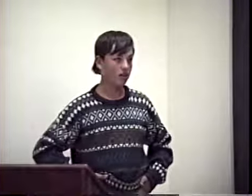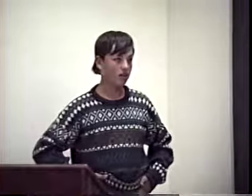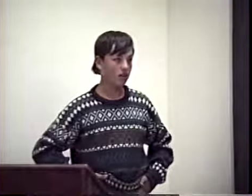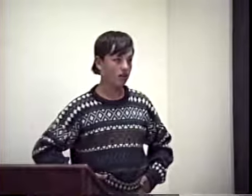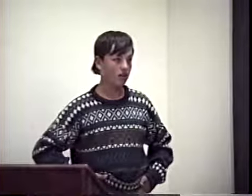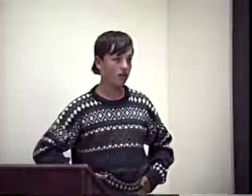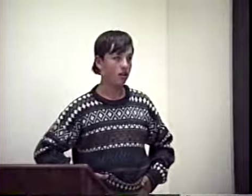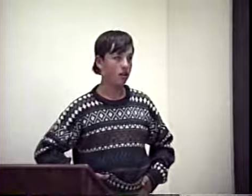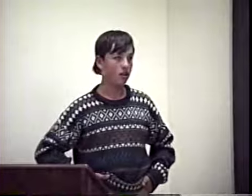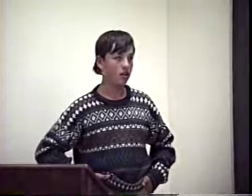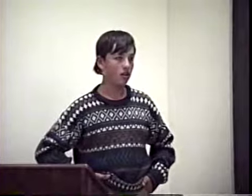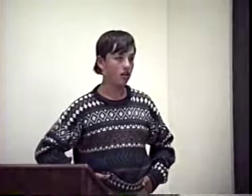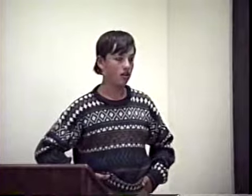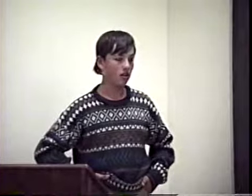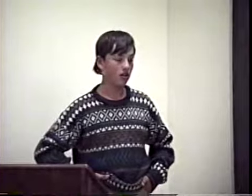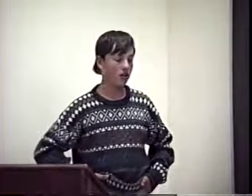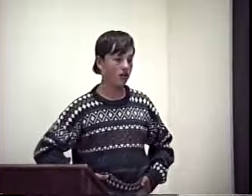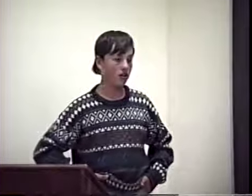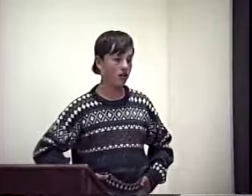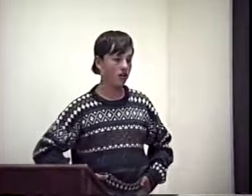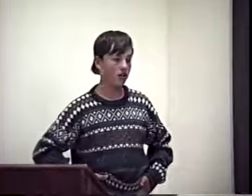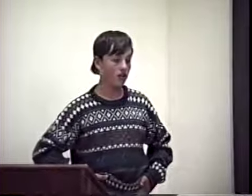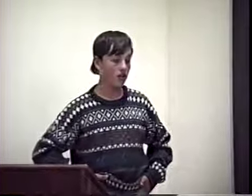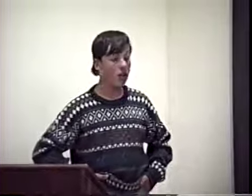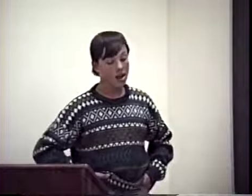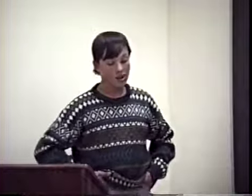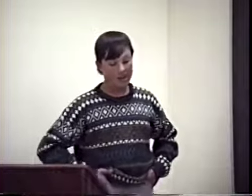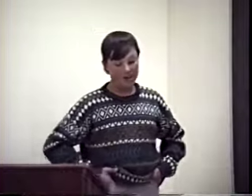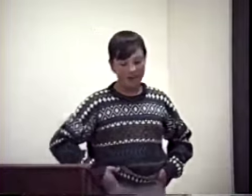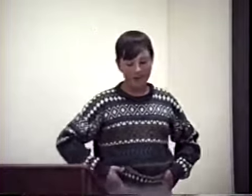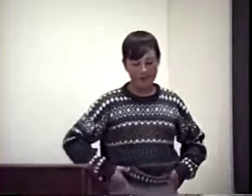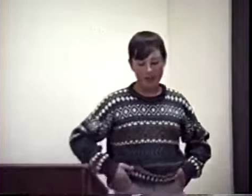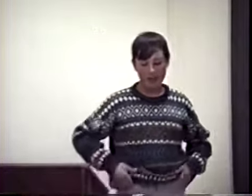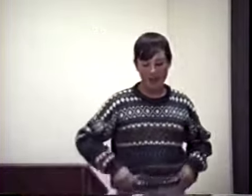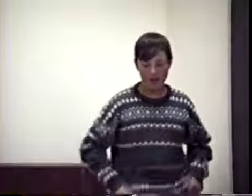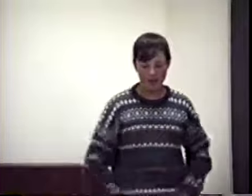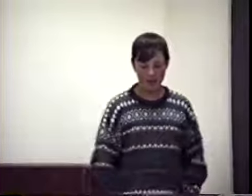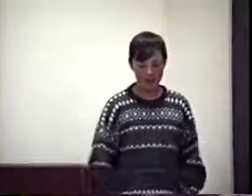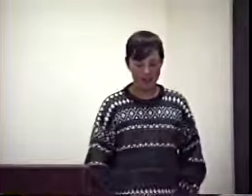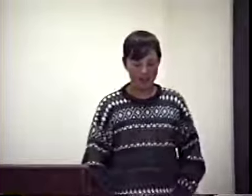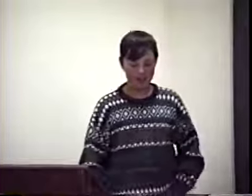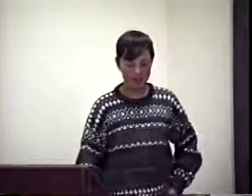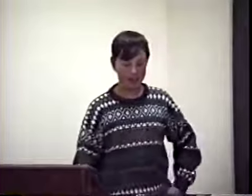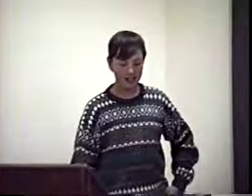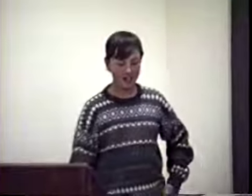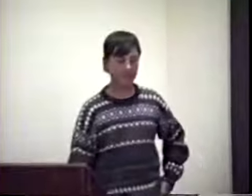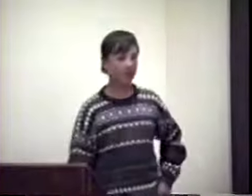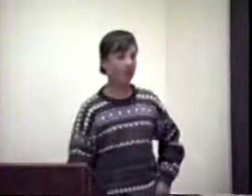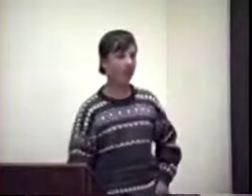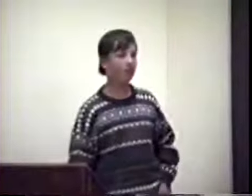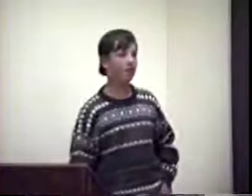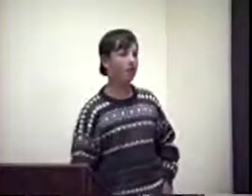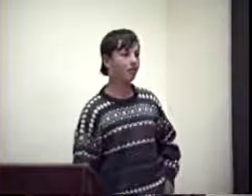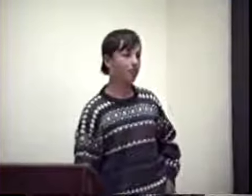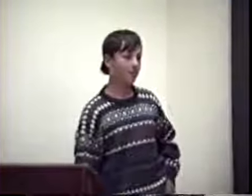coming up here and taking a college class at CWC? Makes me feel pretty good, because it's something to really look forward to in the